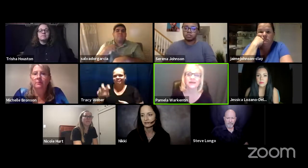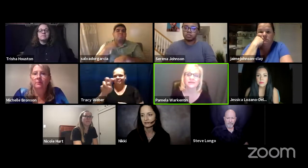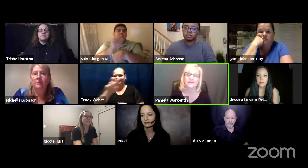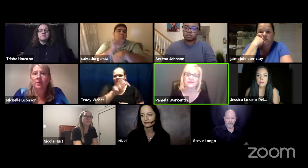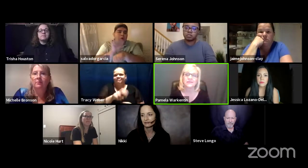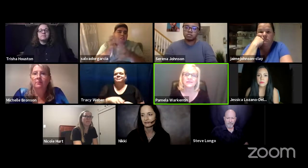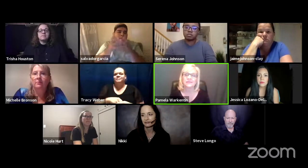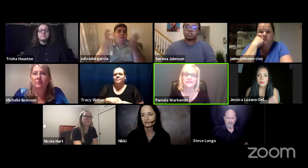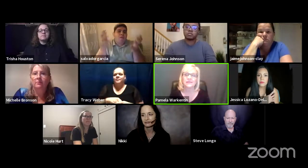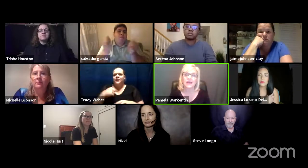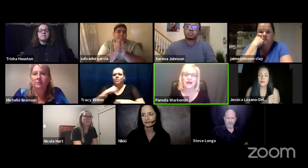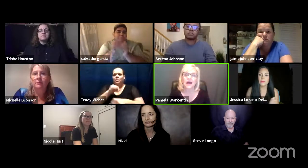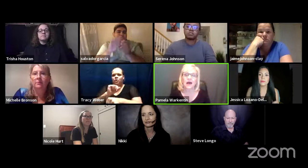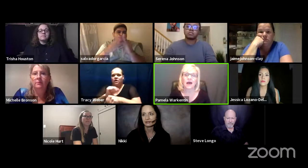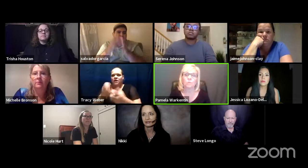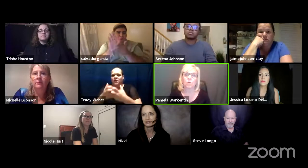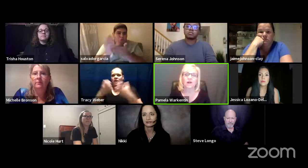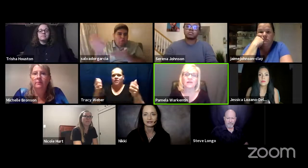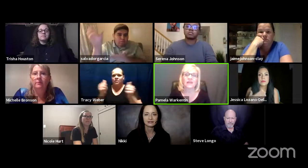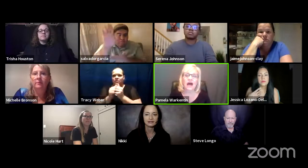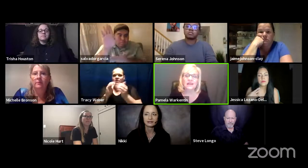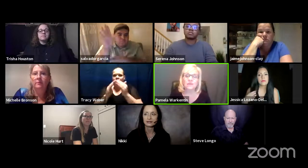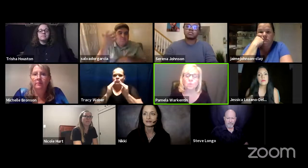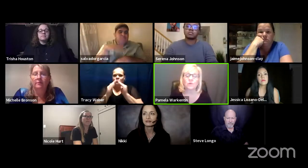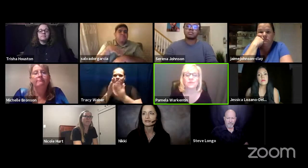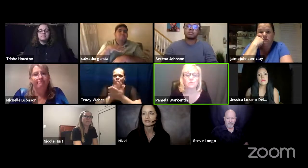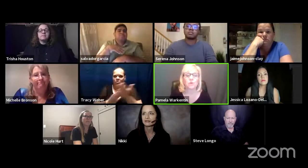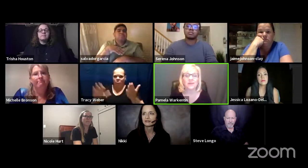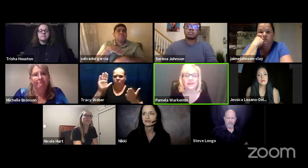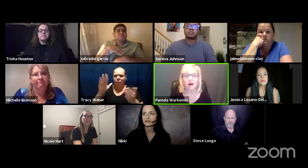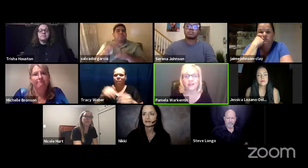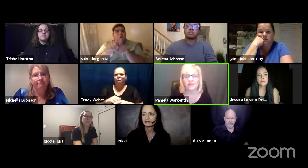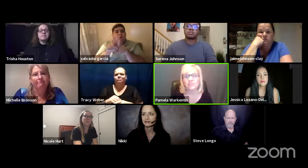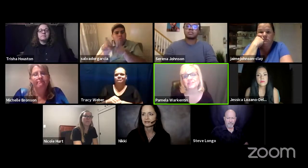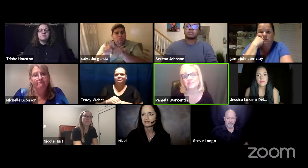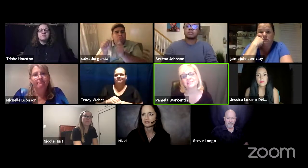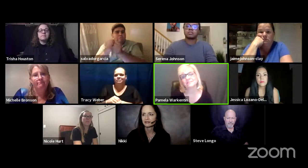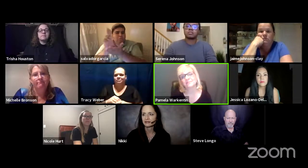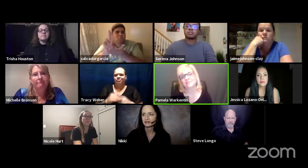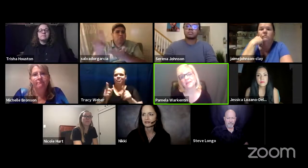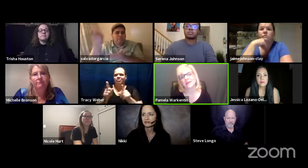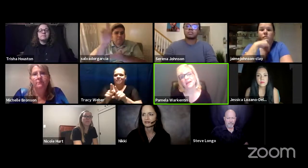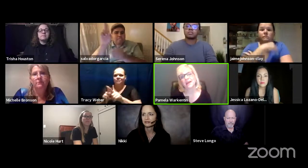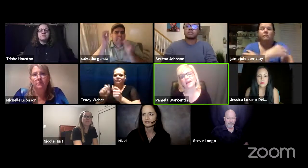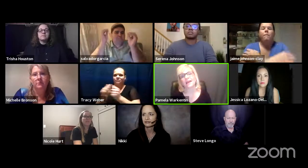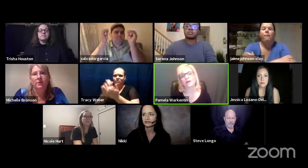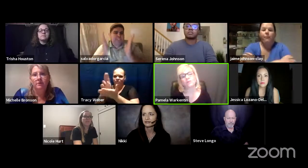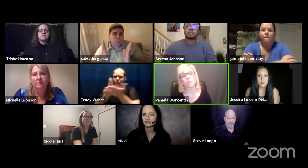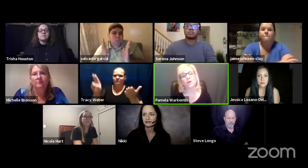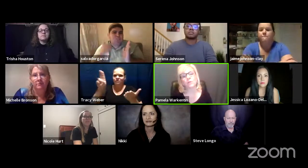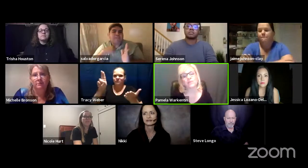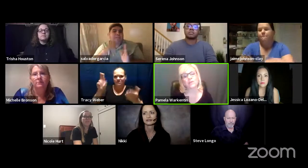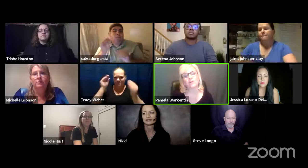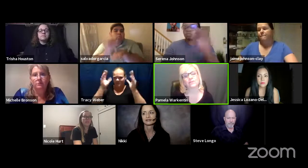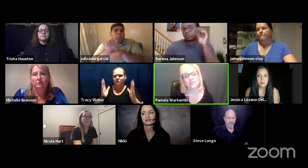area. I work a lot with community colleges. And I also work with the